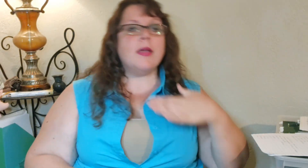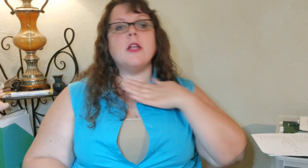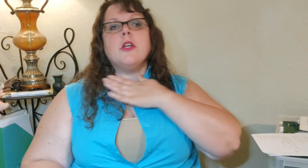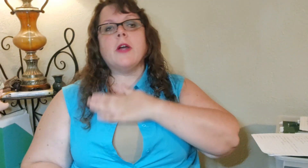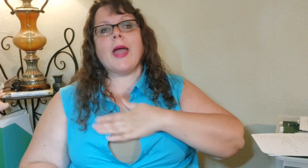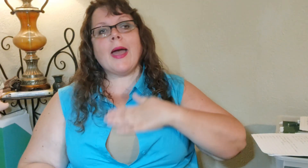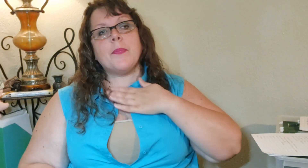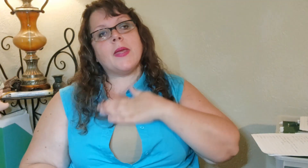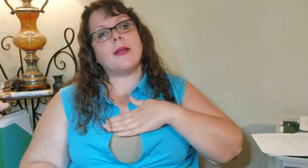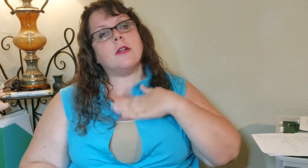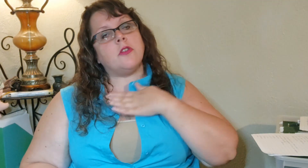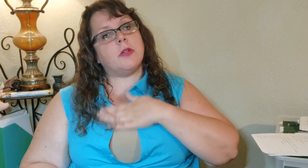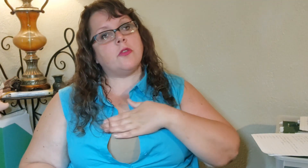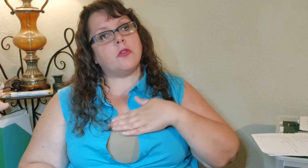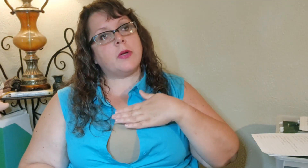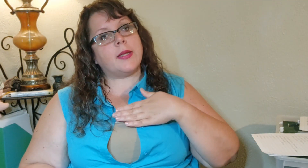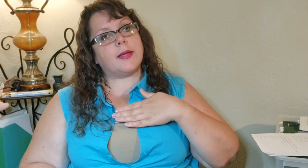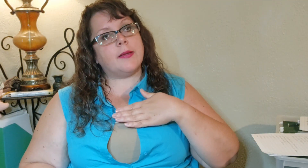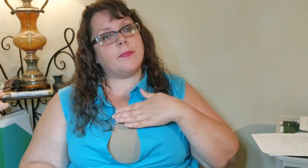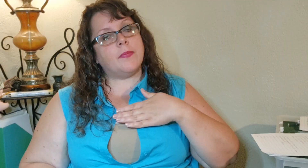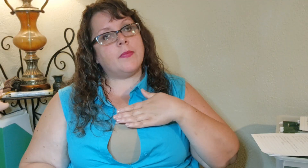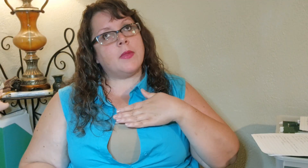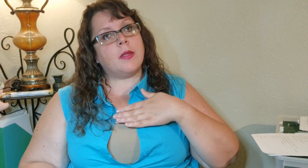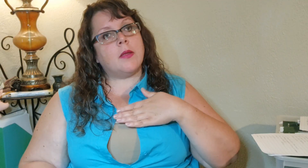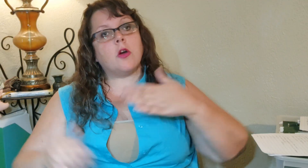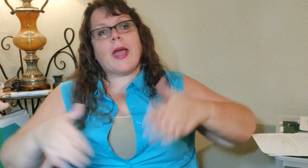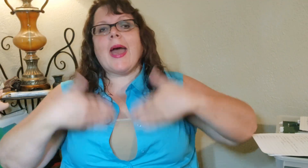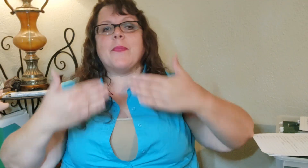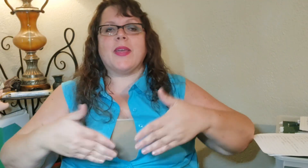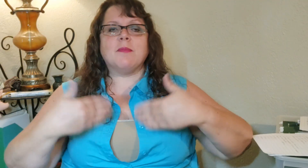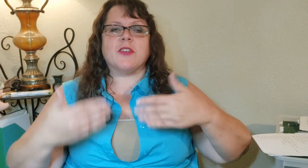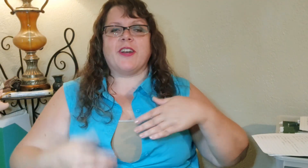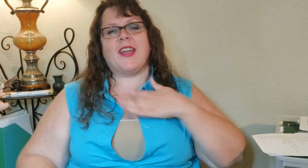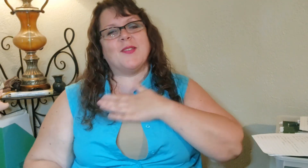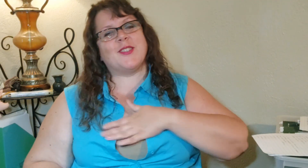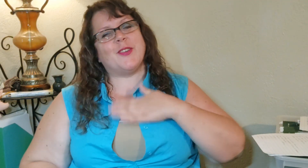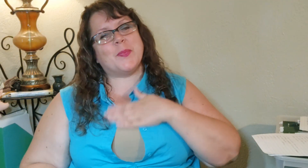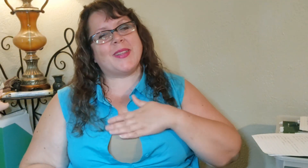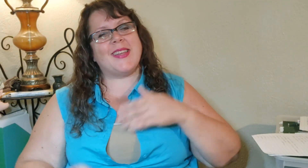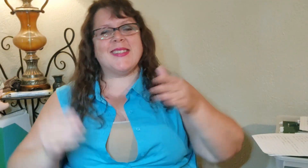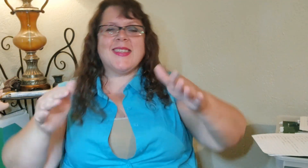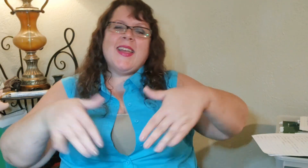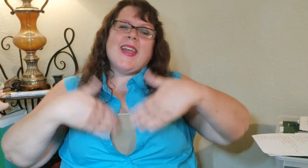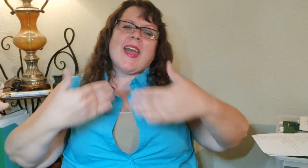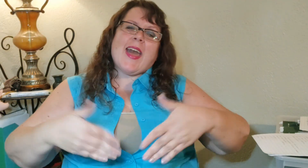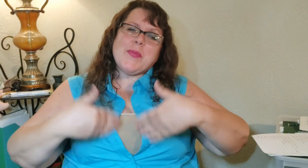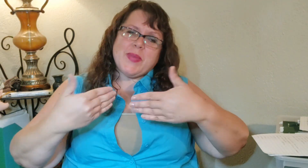And you're happy because you enjoyed it. Or happy, I'm sorry, I was doing please.